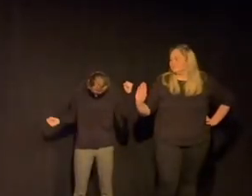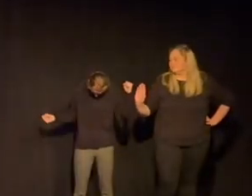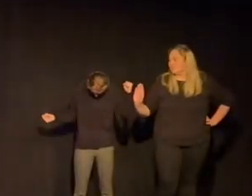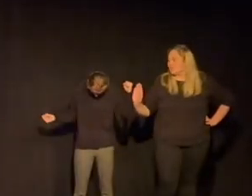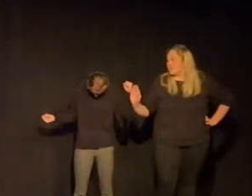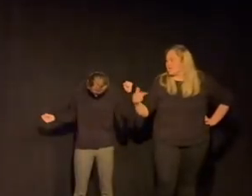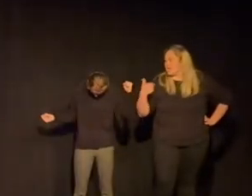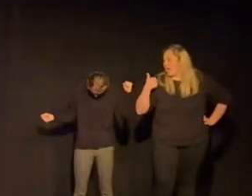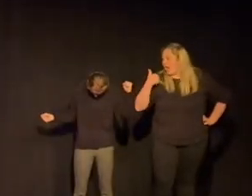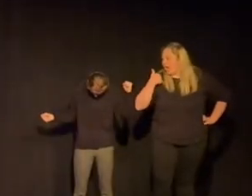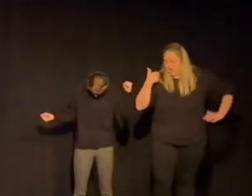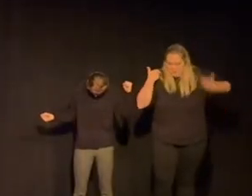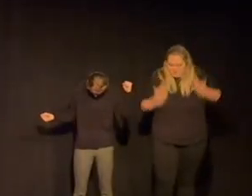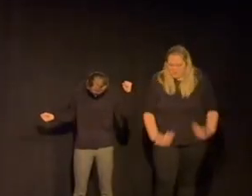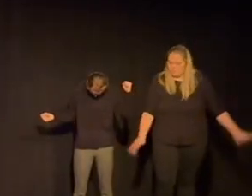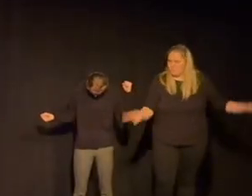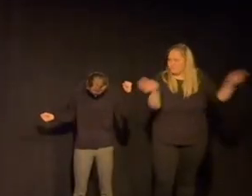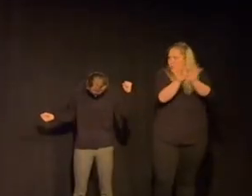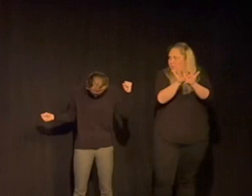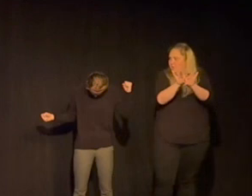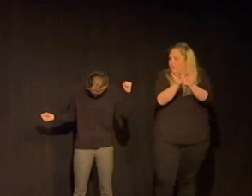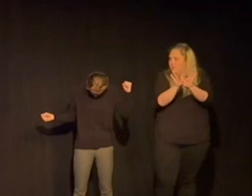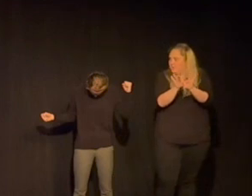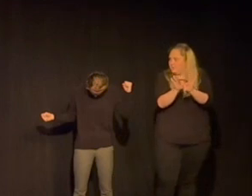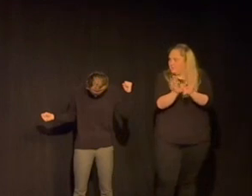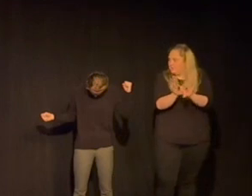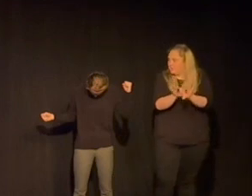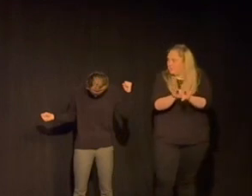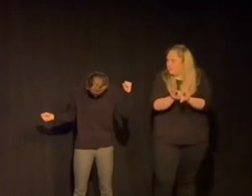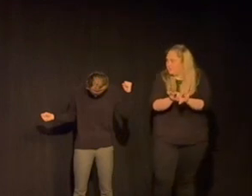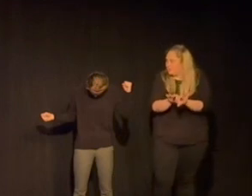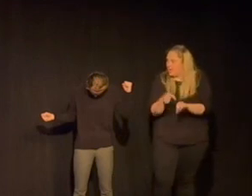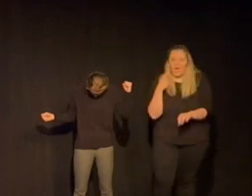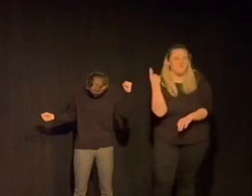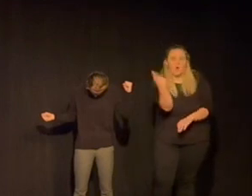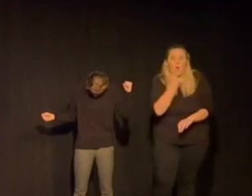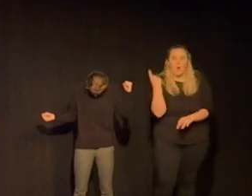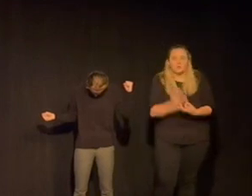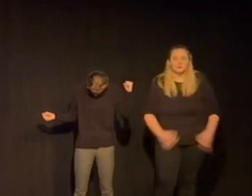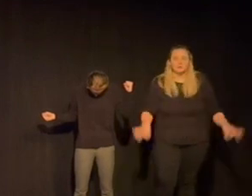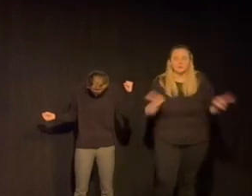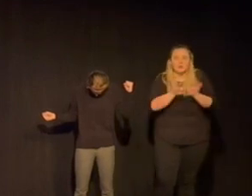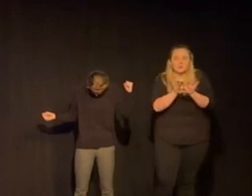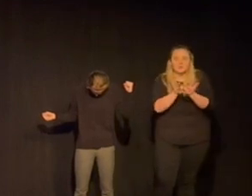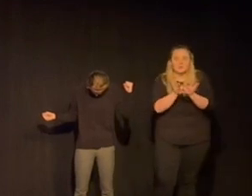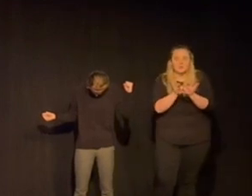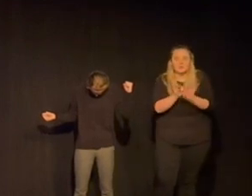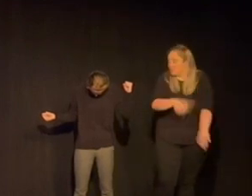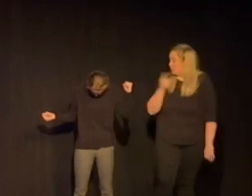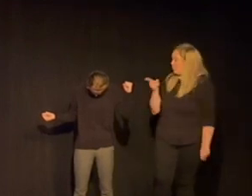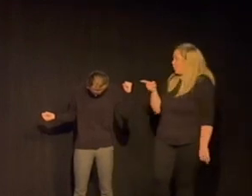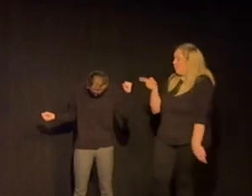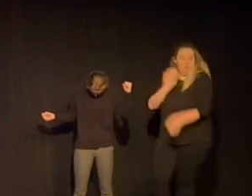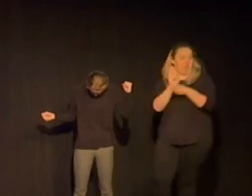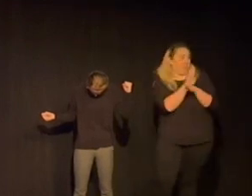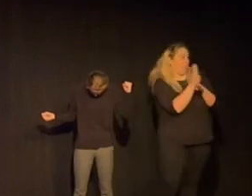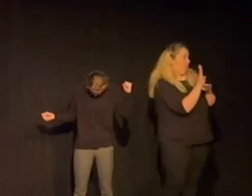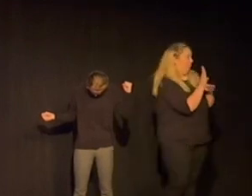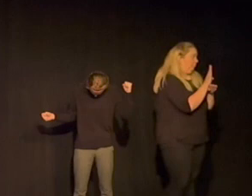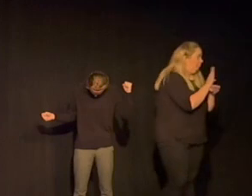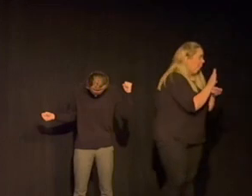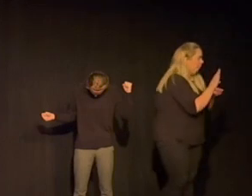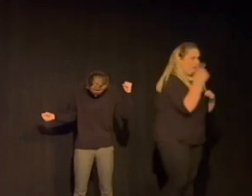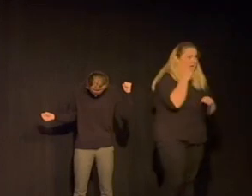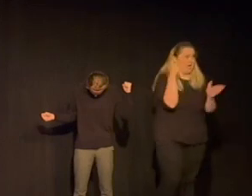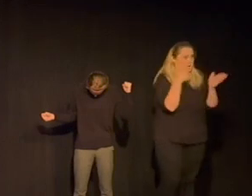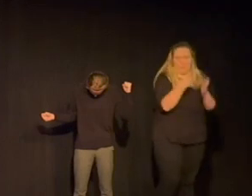I am already worthy. I always was. You were just too busy to